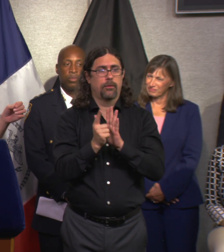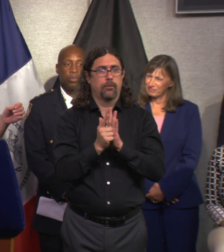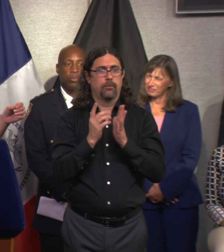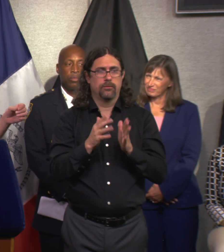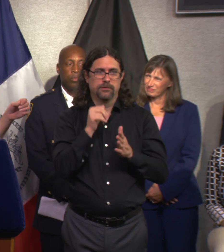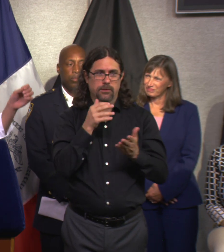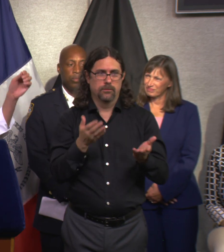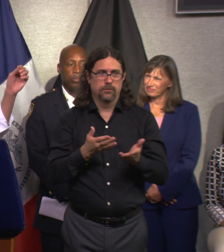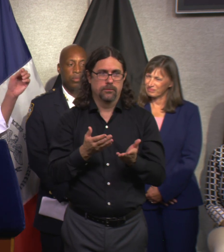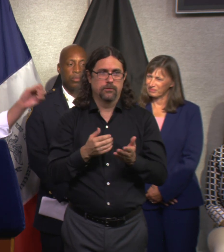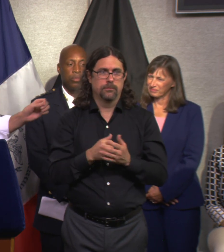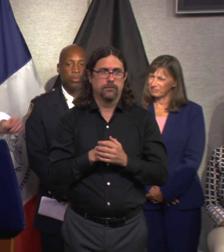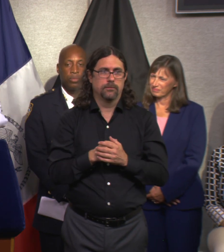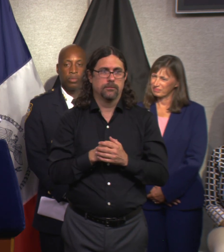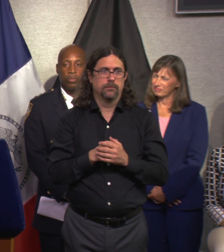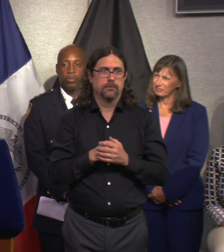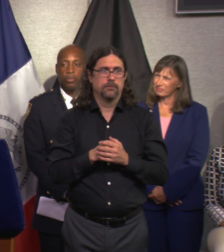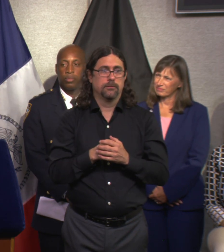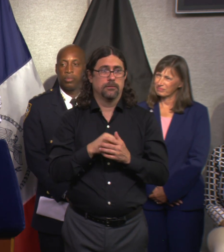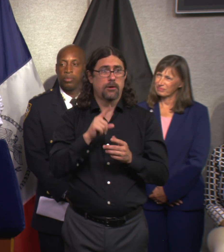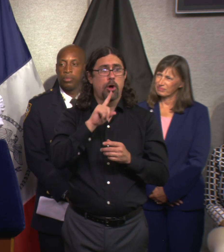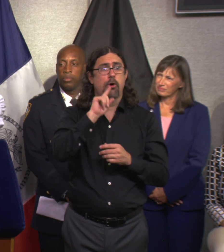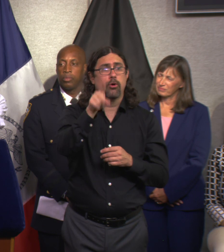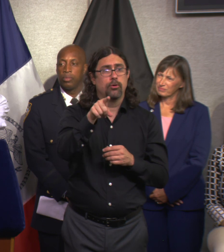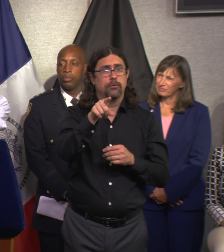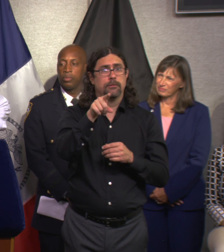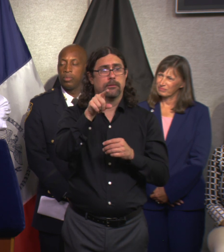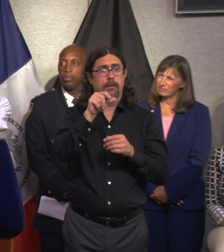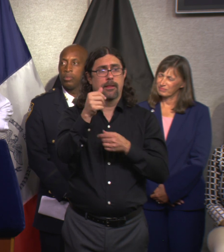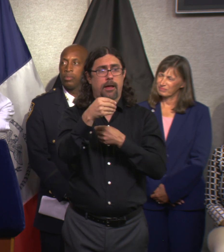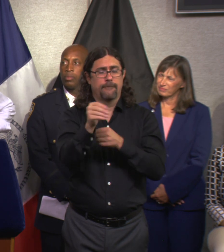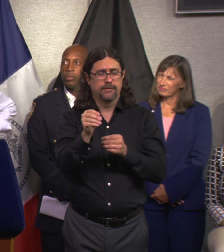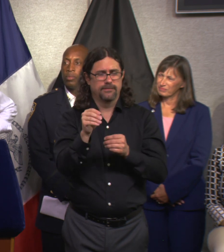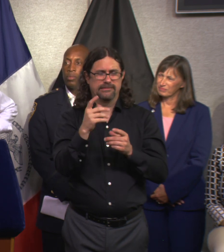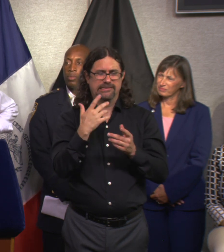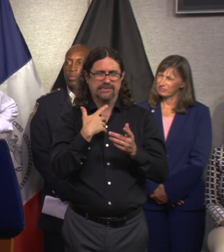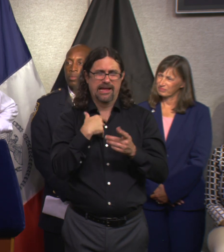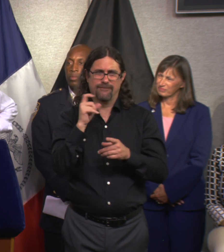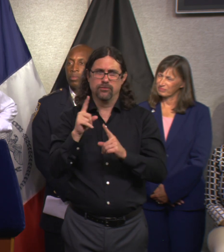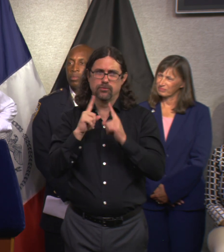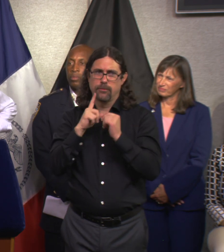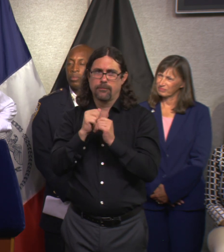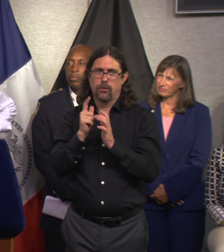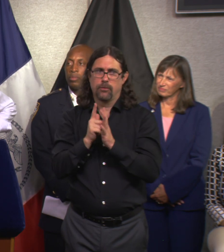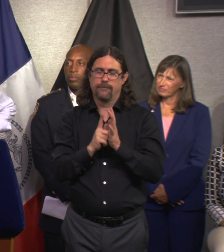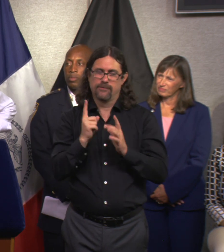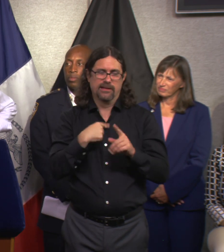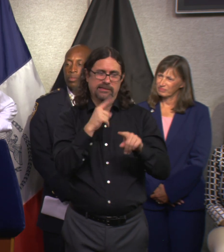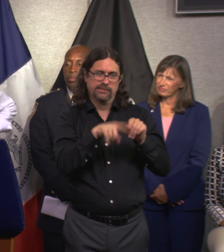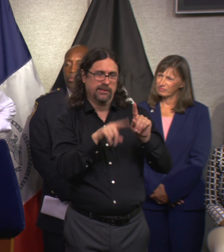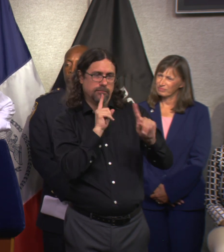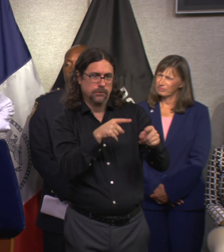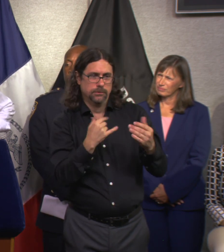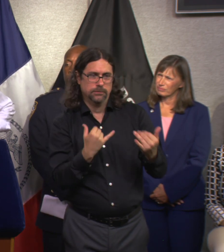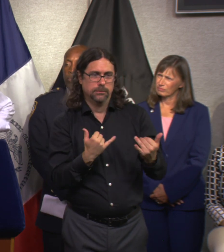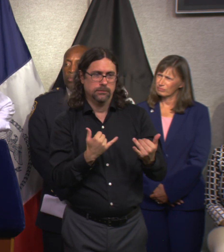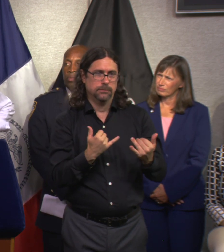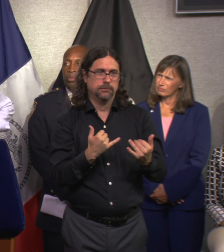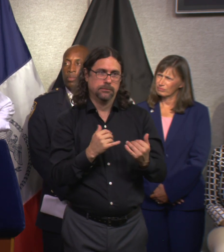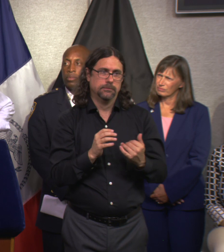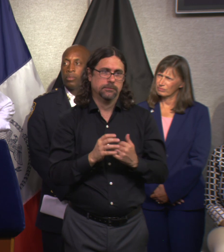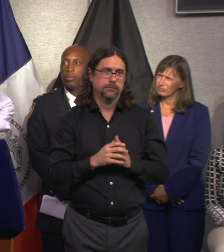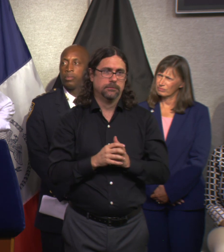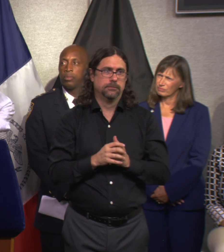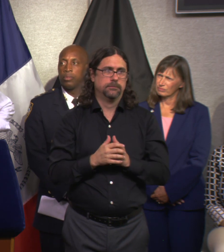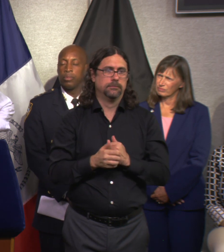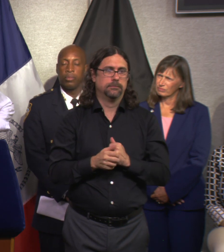I don't think it's stupid at all. We will come back with the answer. I do think that generally the private sector cooperates in